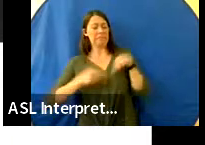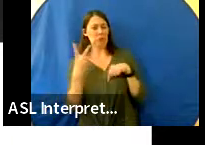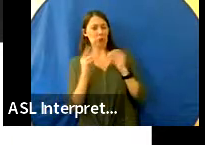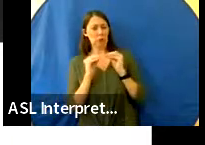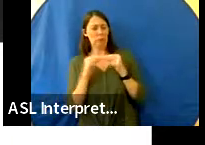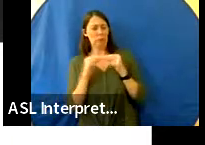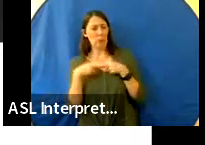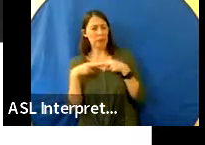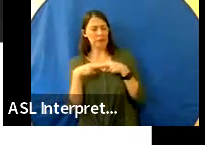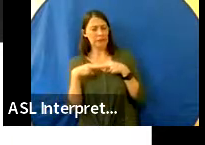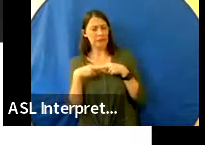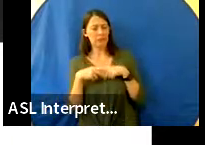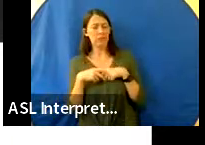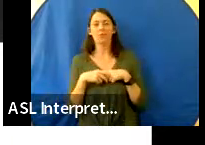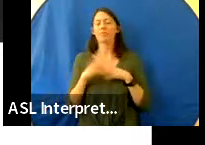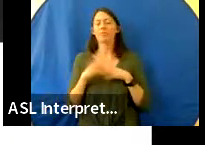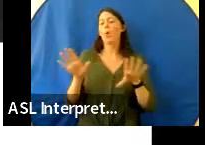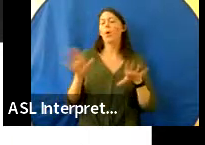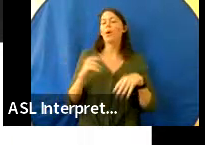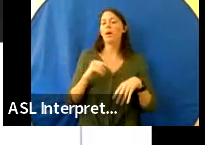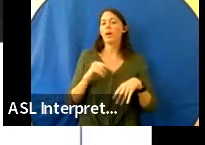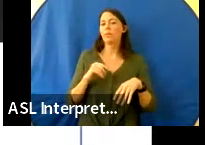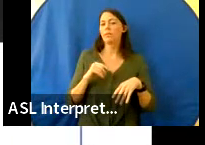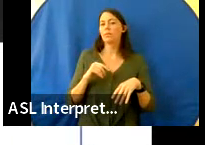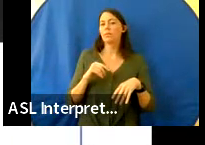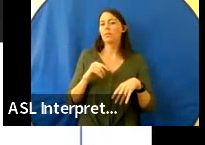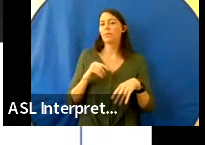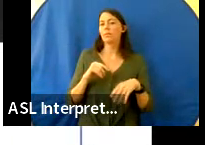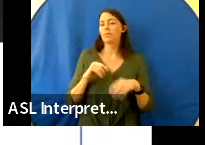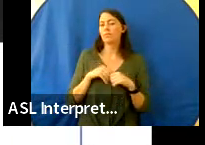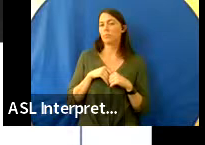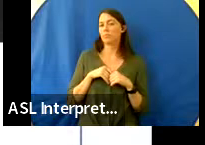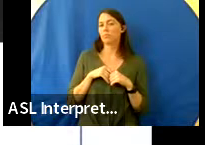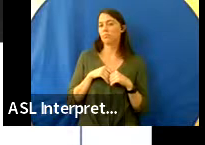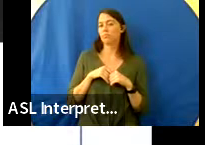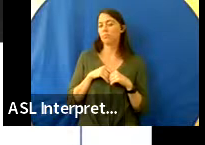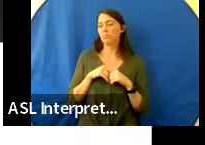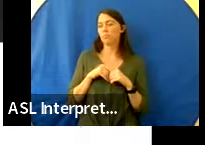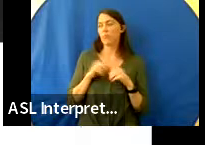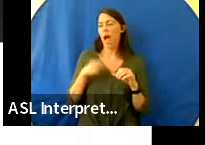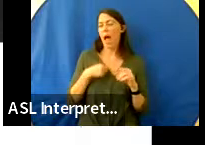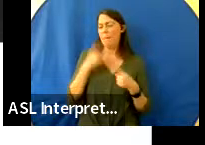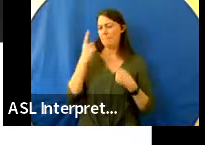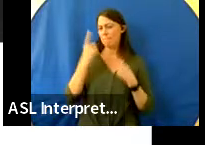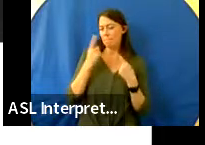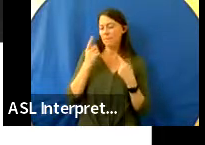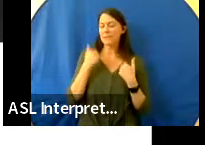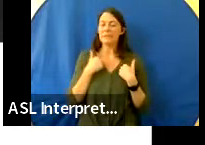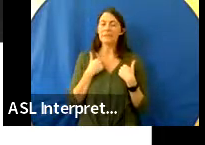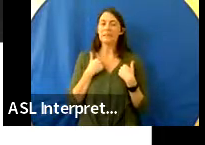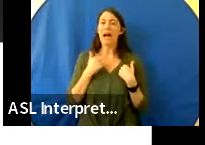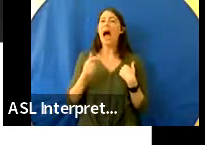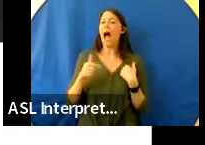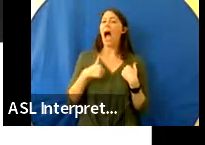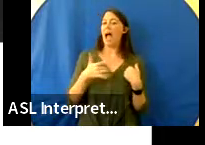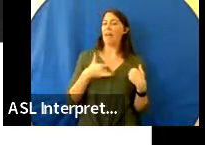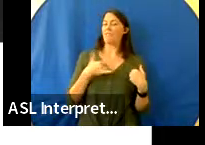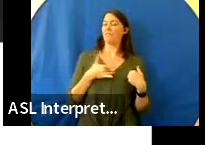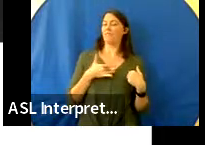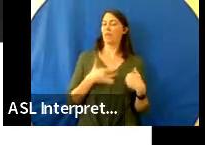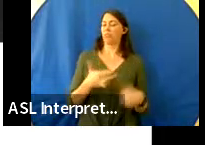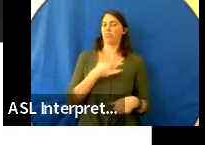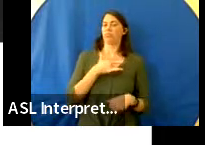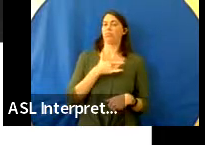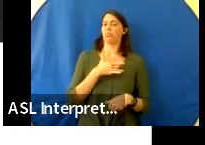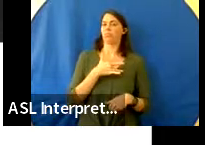And I just wondered, Nick, if, you know, I felt like it talked to my eyes in a very useful way. And I just wanted